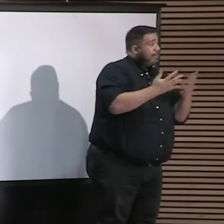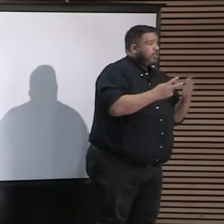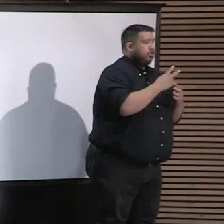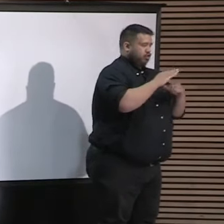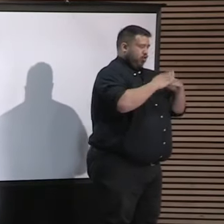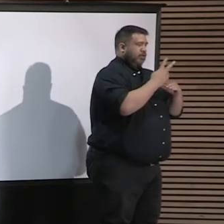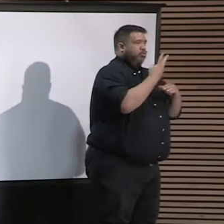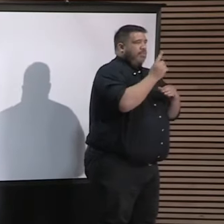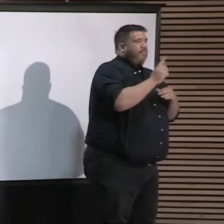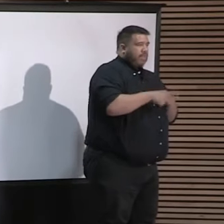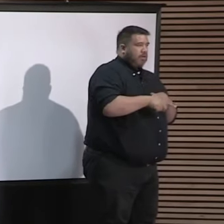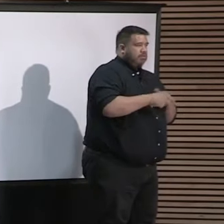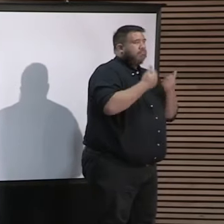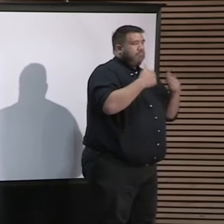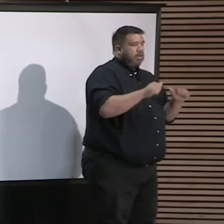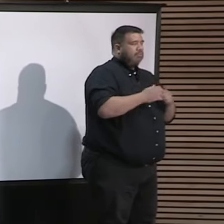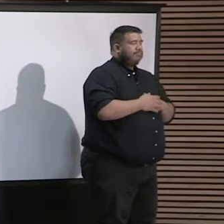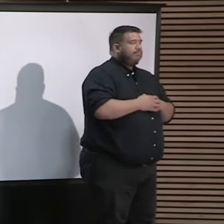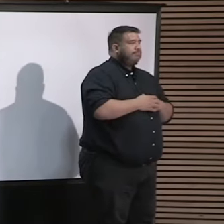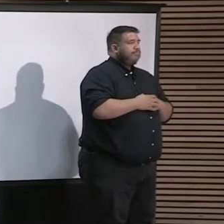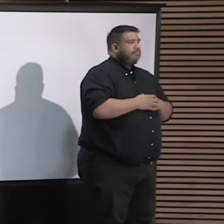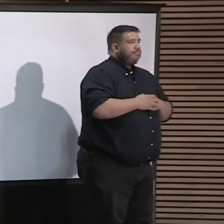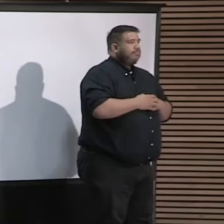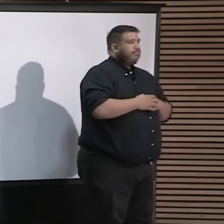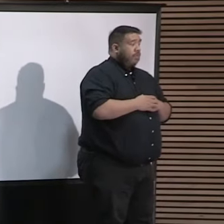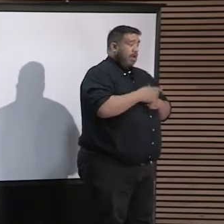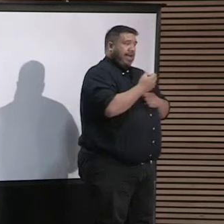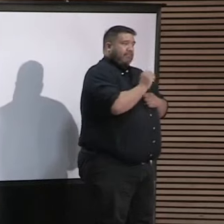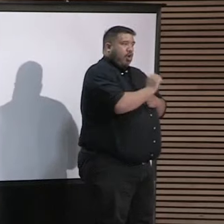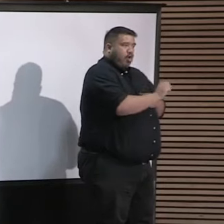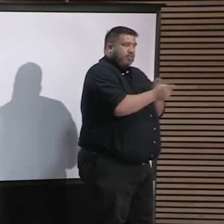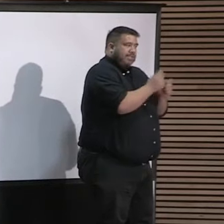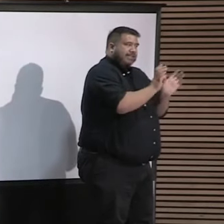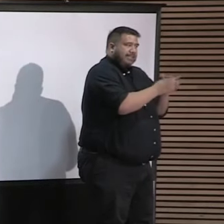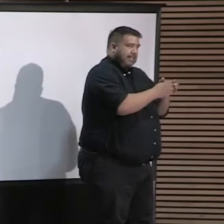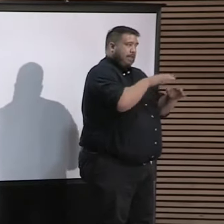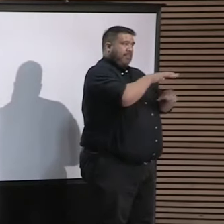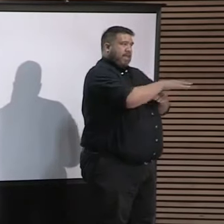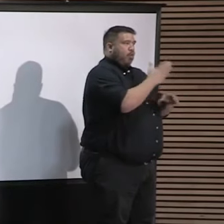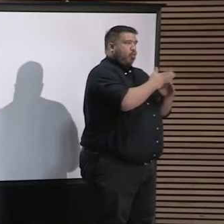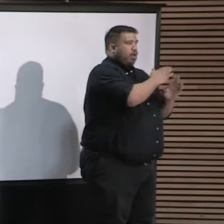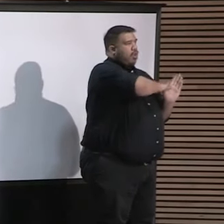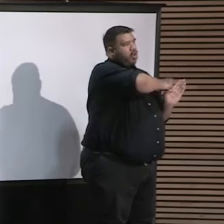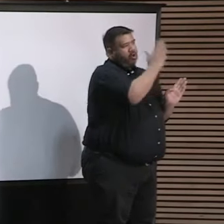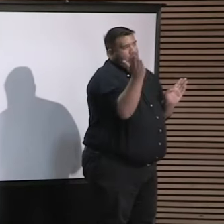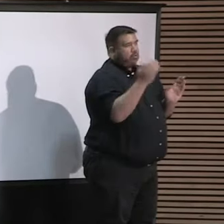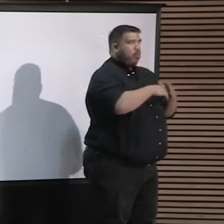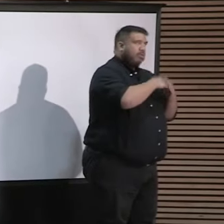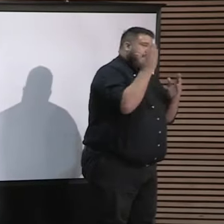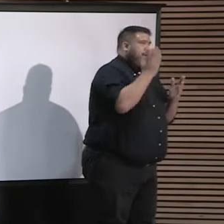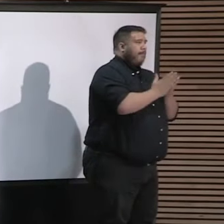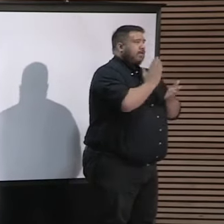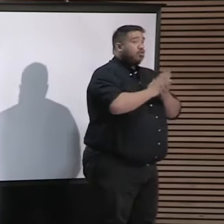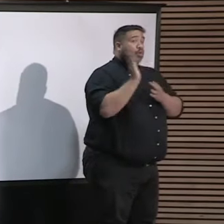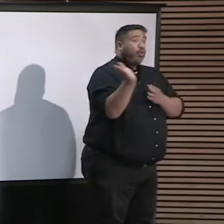2,194 of those people had been tested. A dedicated testing team is operating extended hours to ensure that workers all have